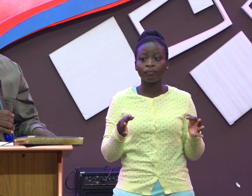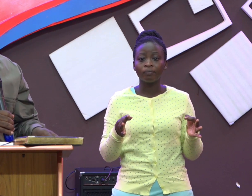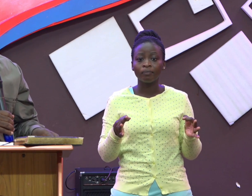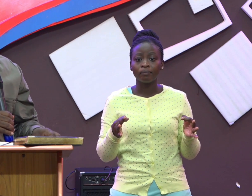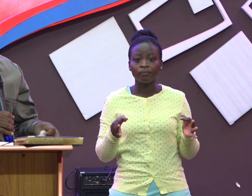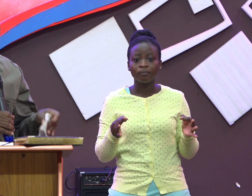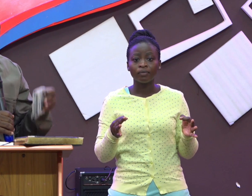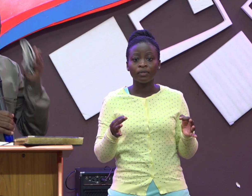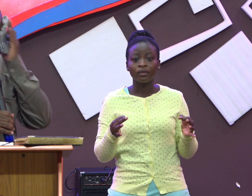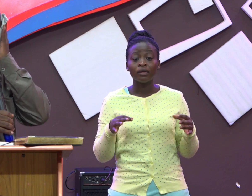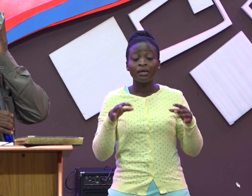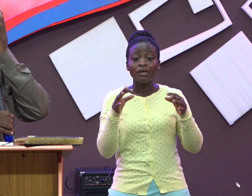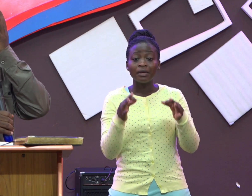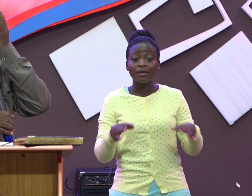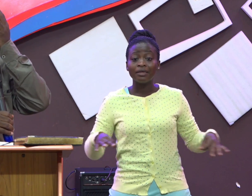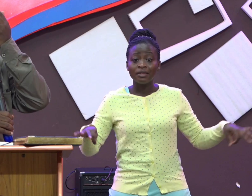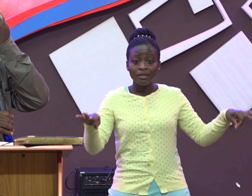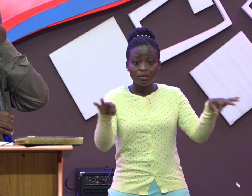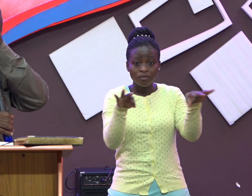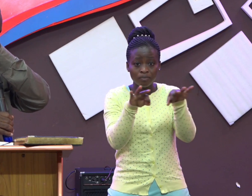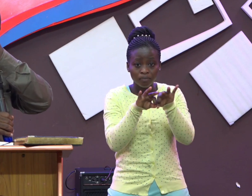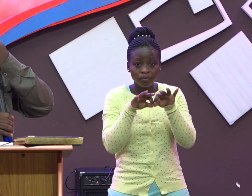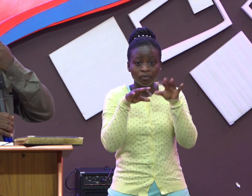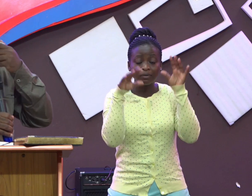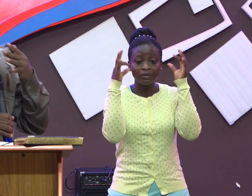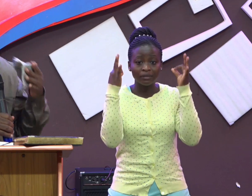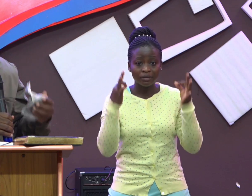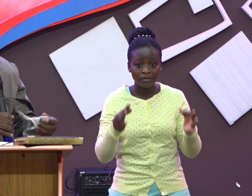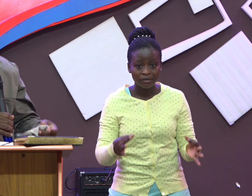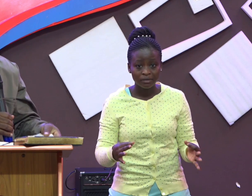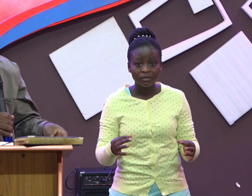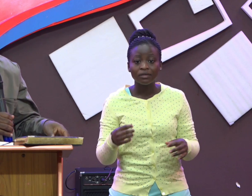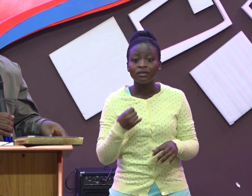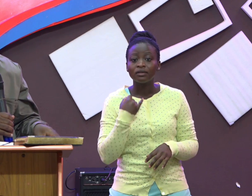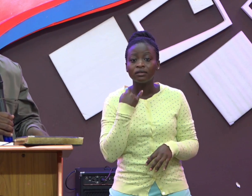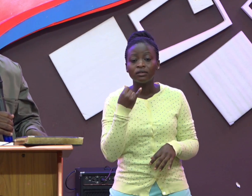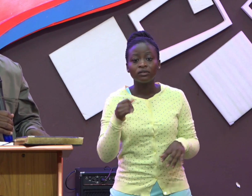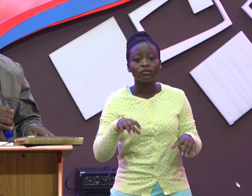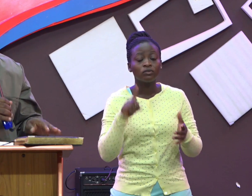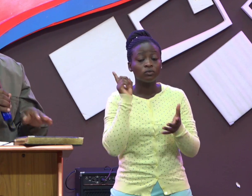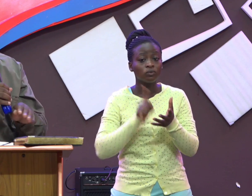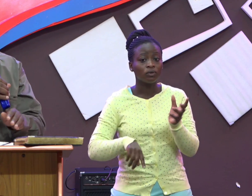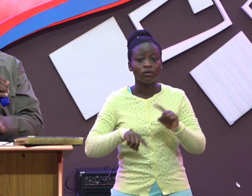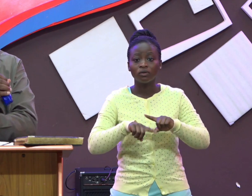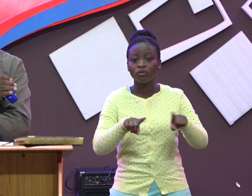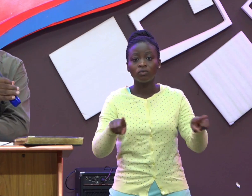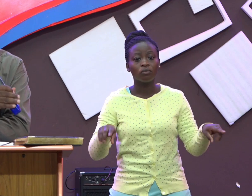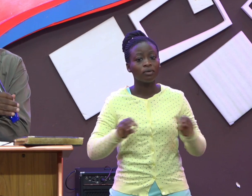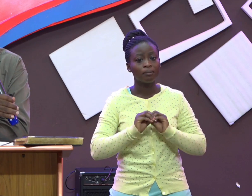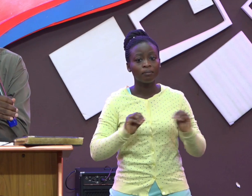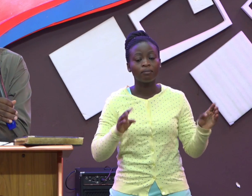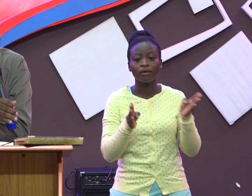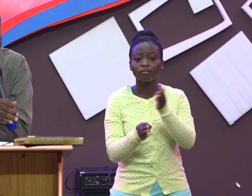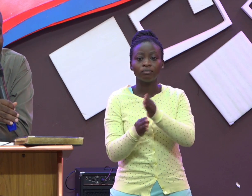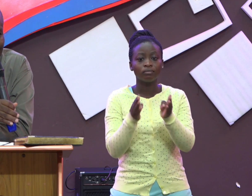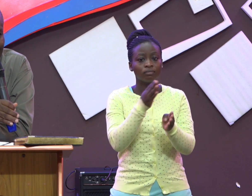Ekisinga obukulu kye tulagajjalira ennyo mu kuzimba. The most important is what we become slackful on when we are building. Amagezi tugazimba nnyo.